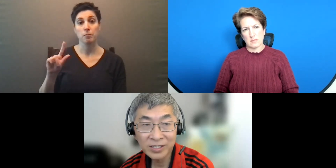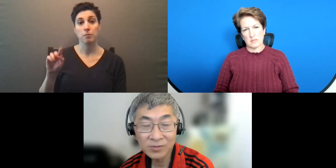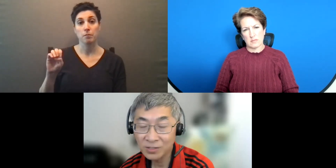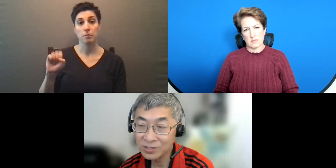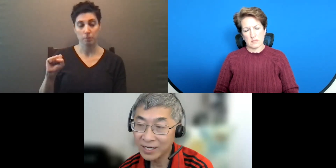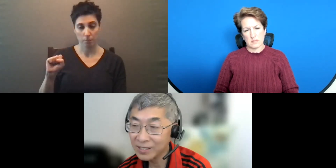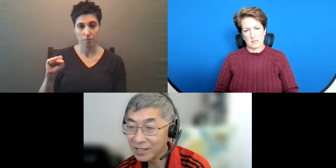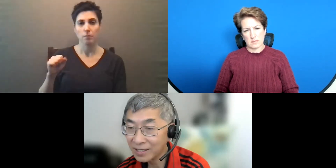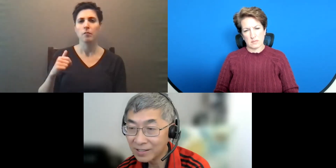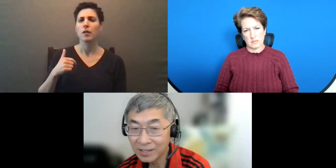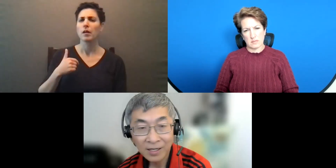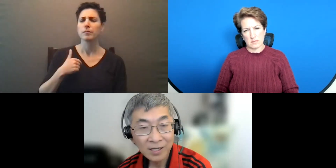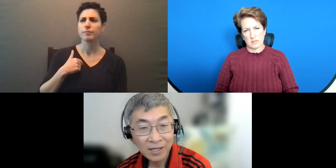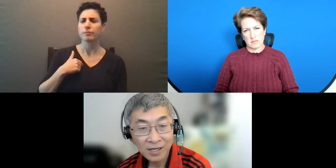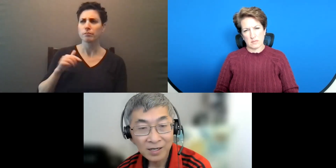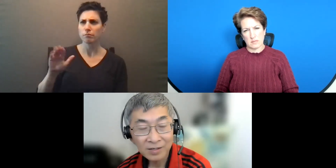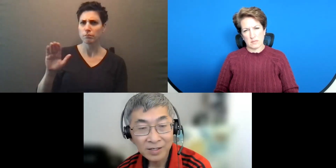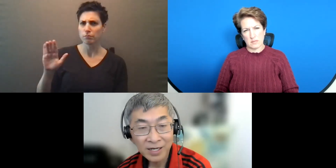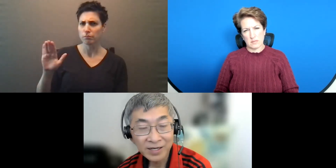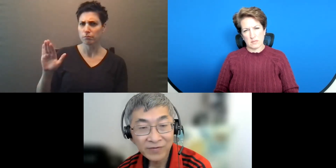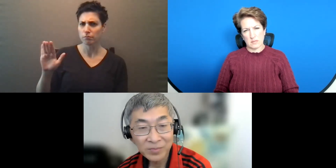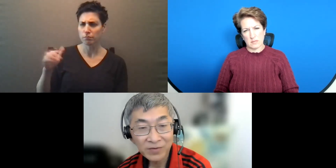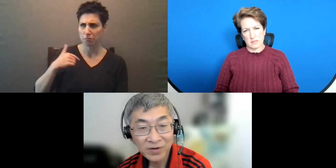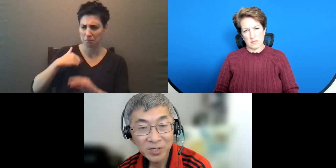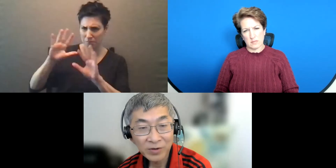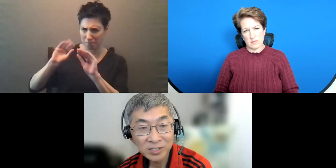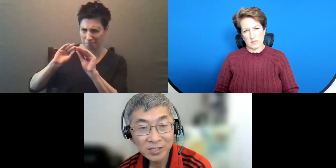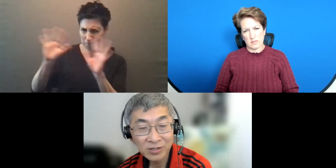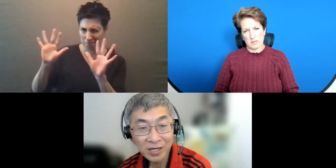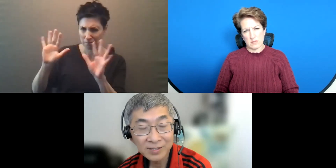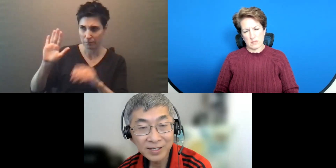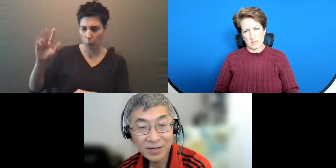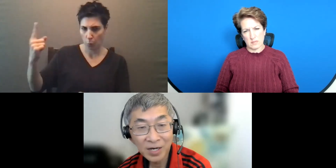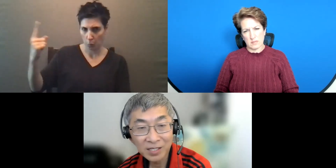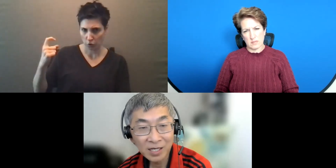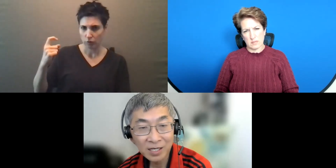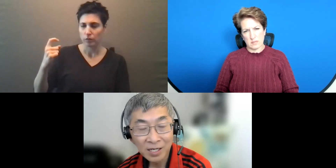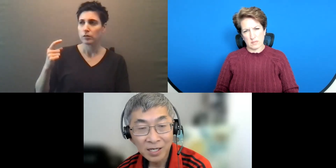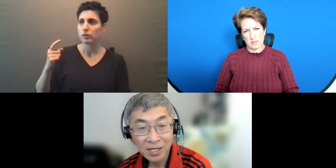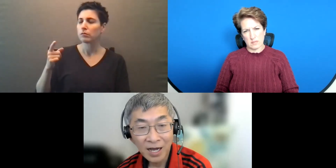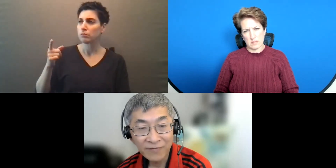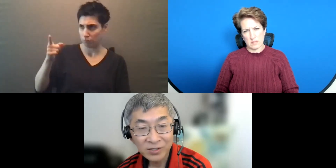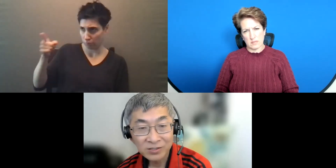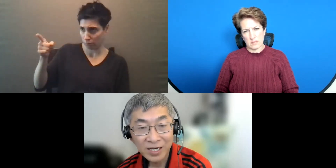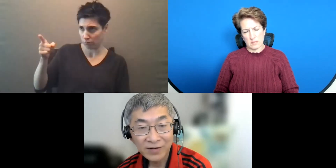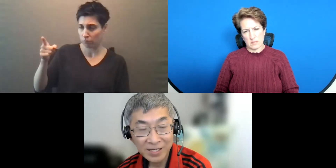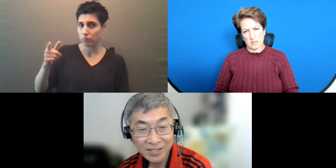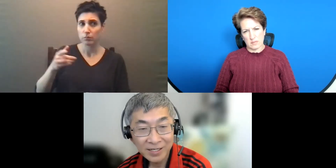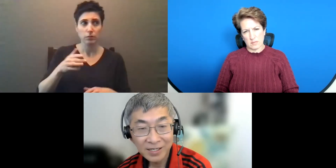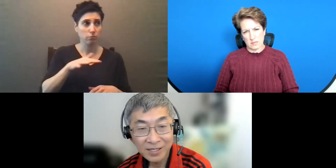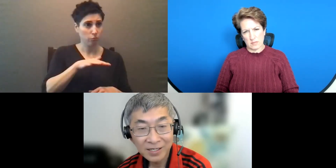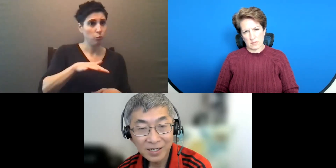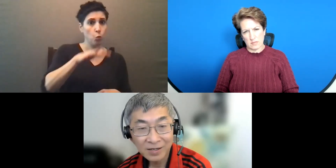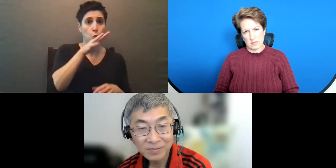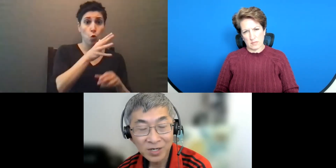I just want to get it clear from your question. You are concerned about after you get